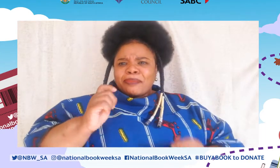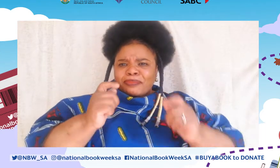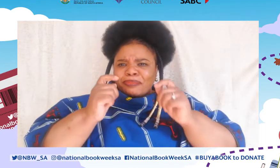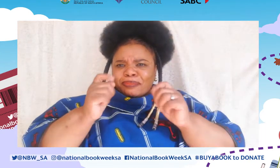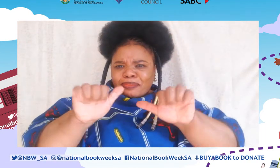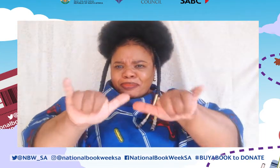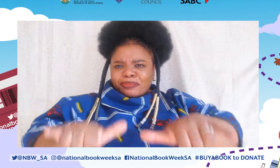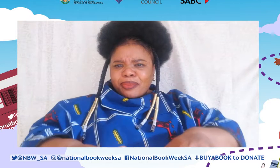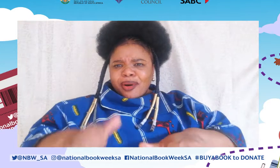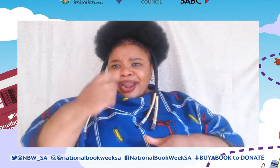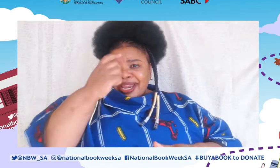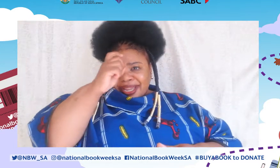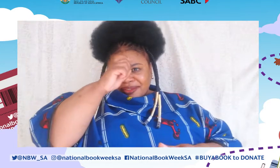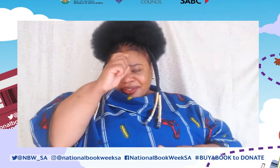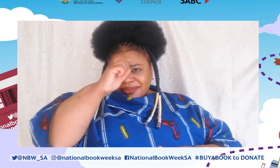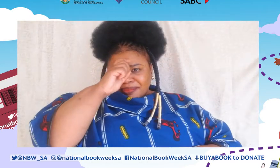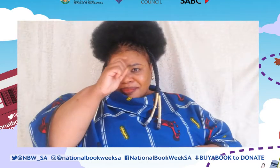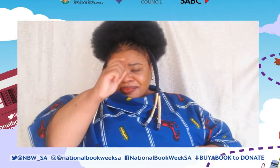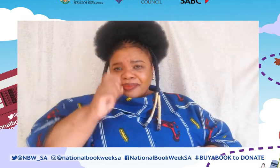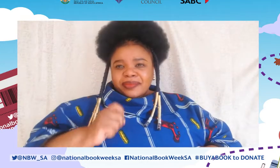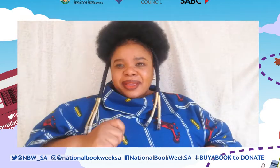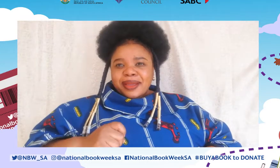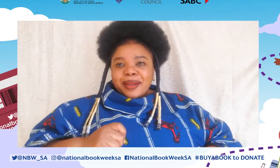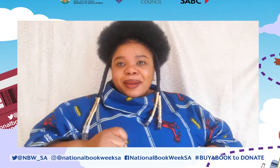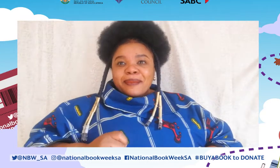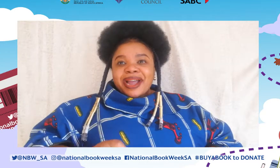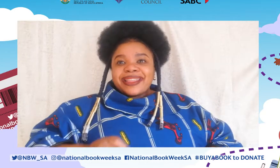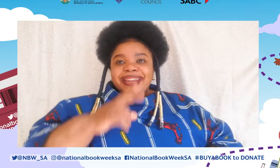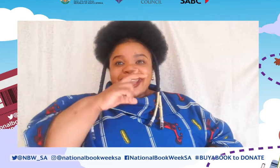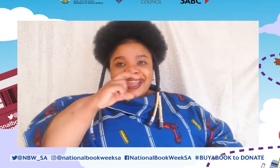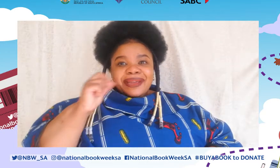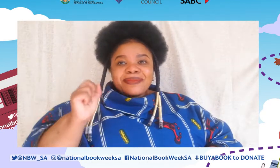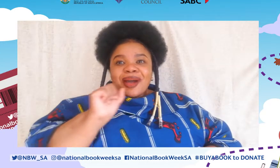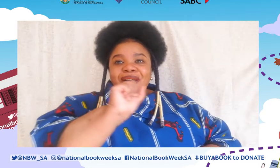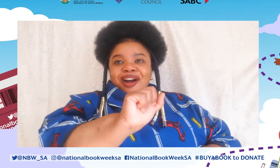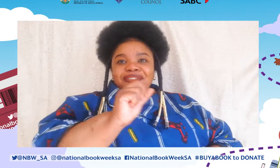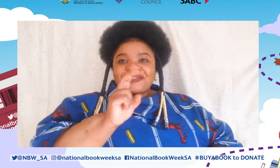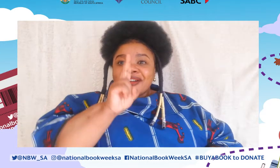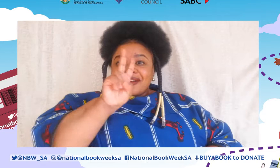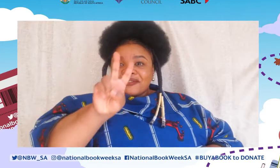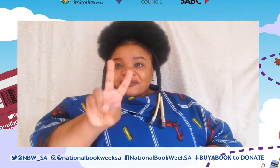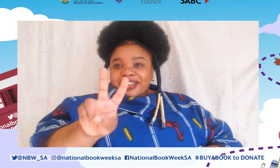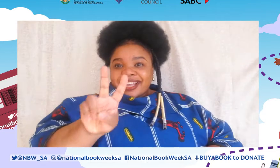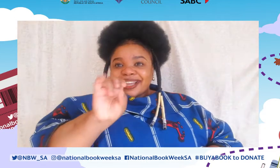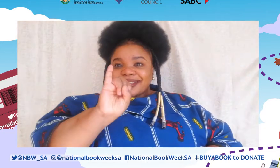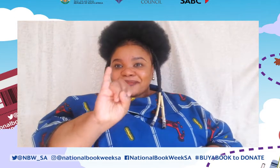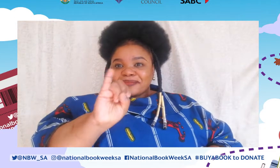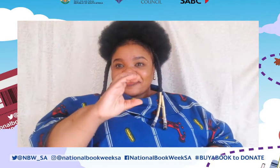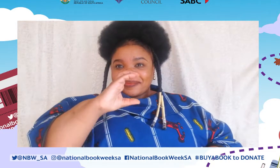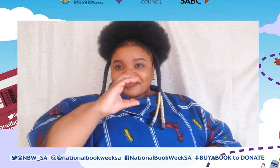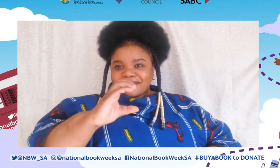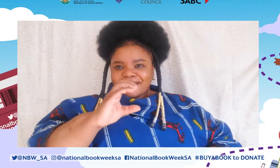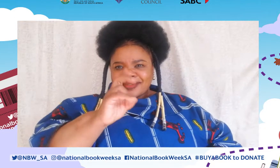a boy lived by the name of Vic.